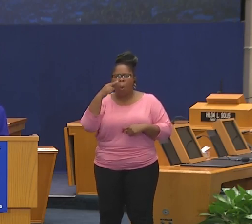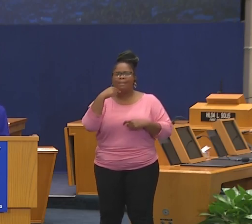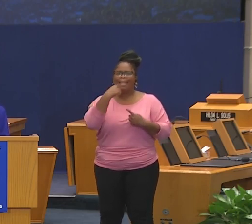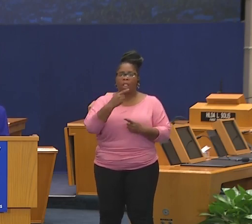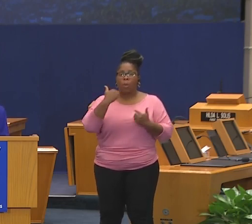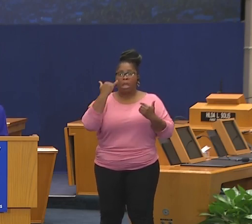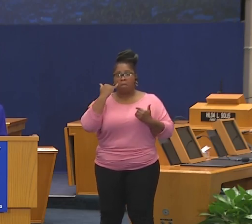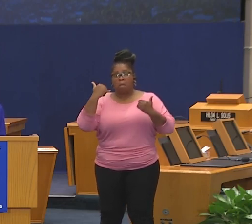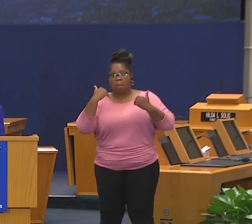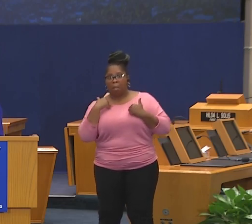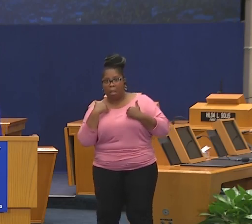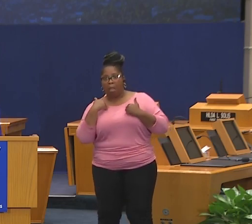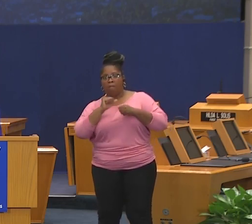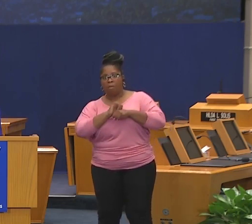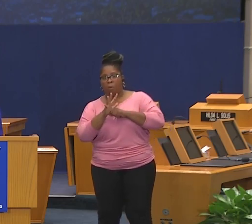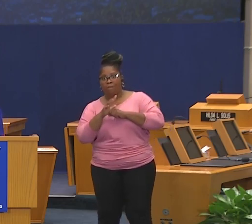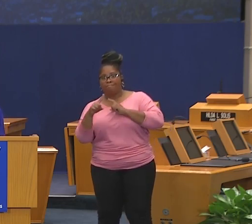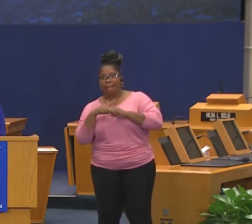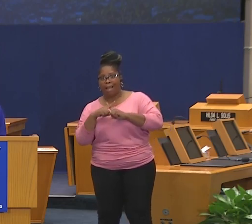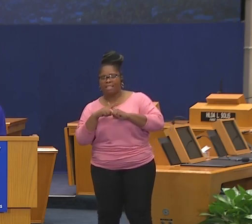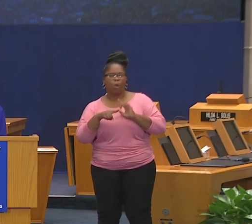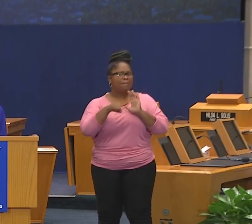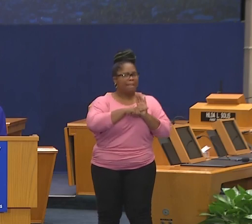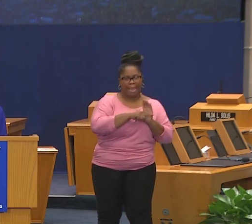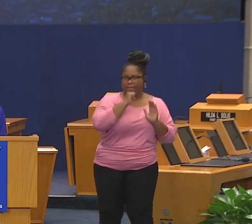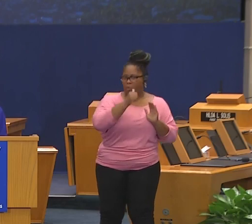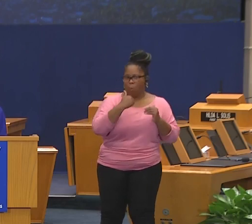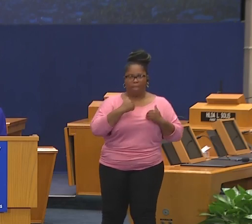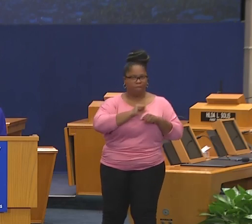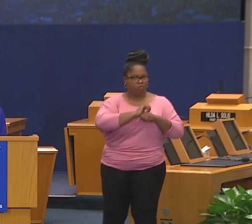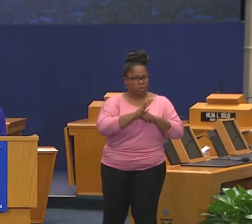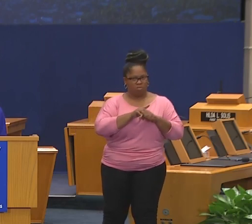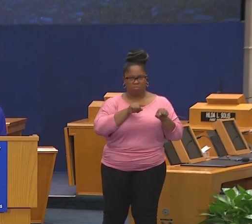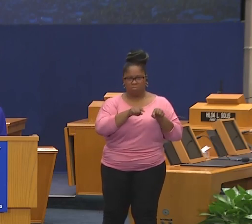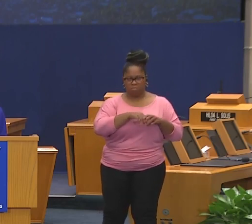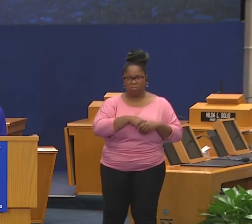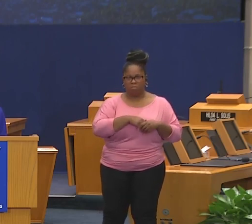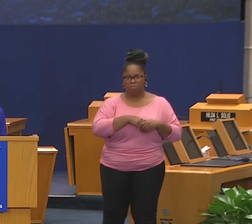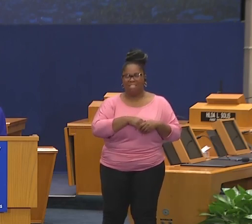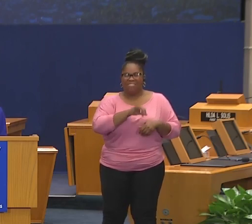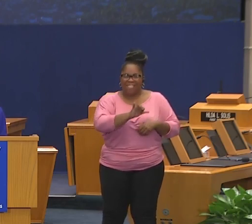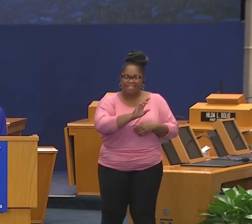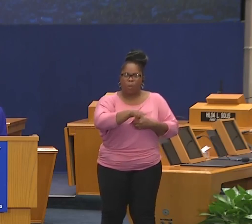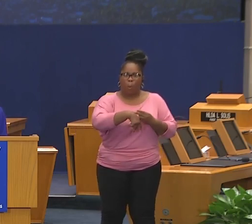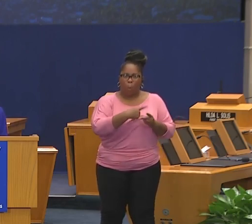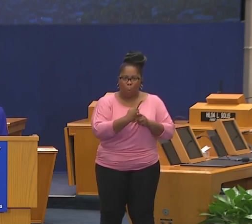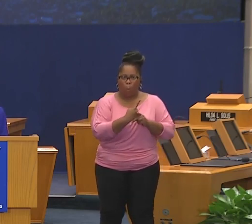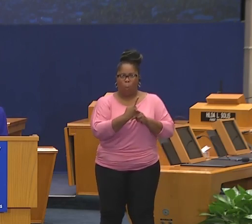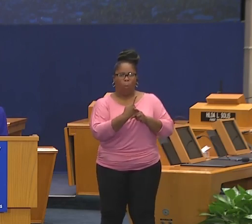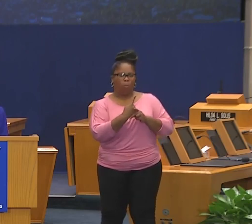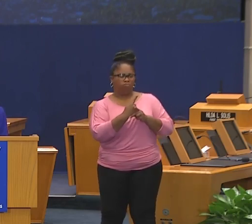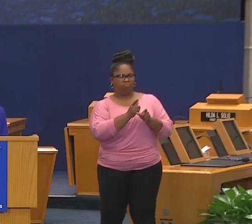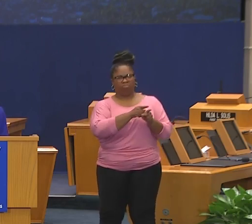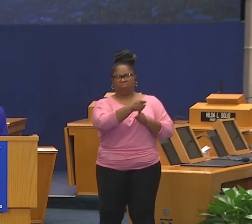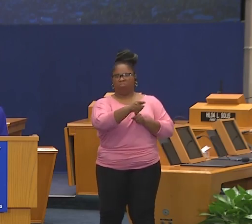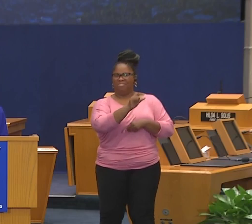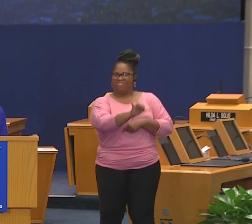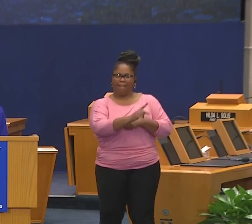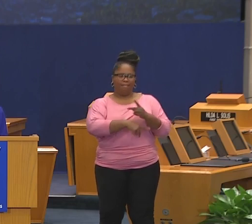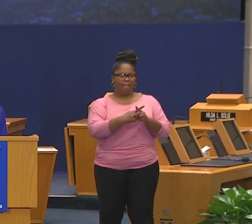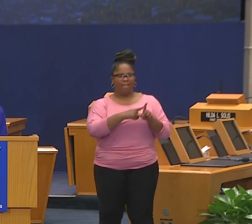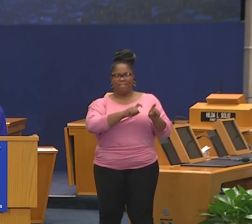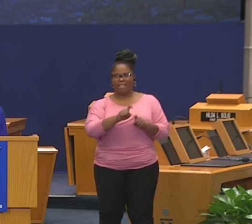negative for COVID-19. These are the only tests that are appropriate for diagnosing COVID-19 at